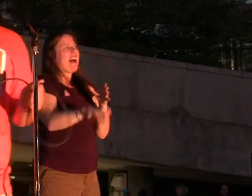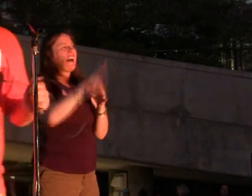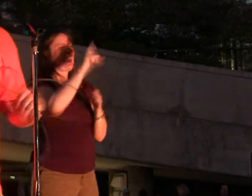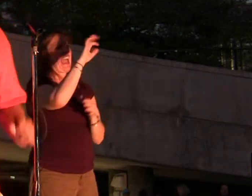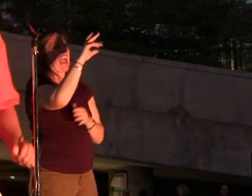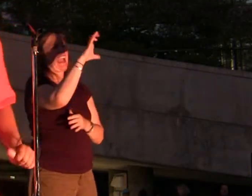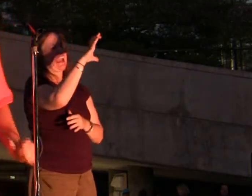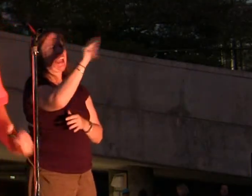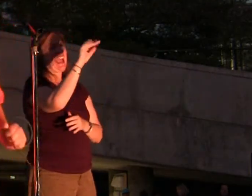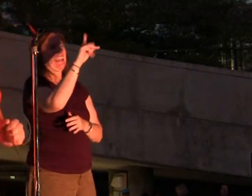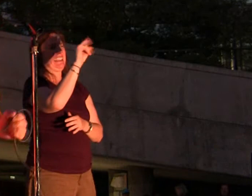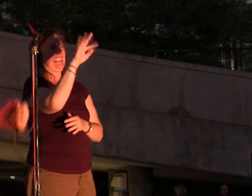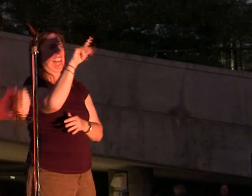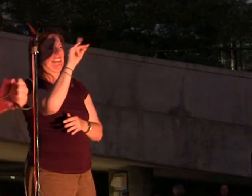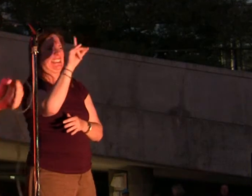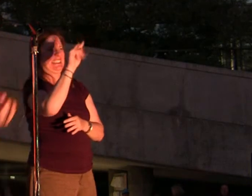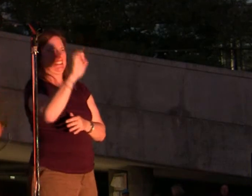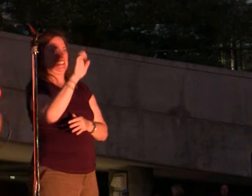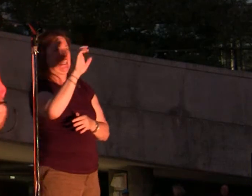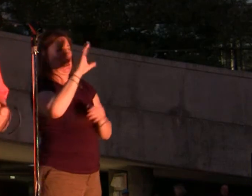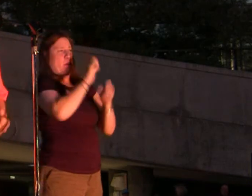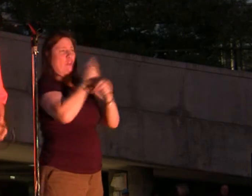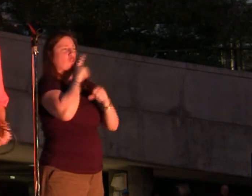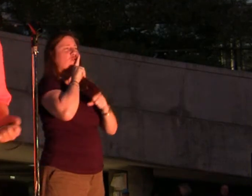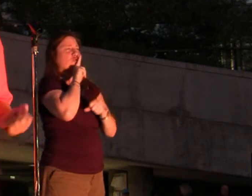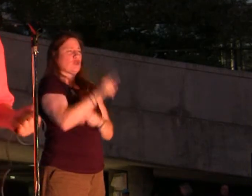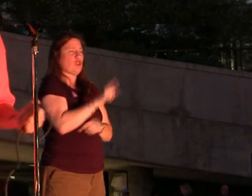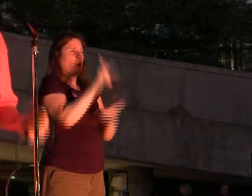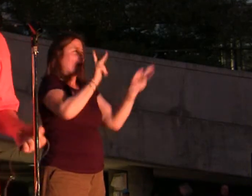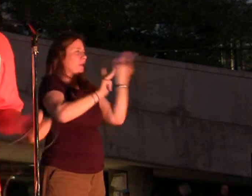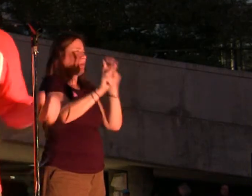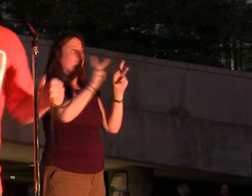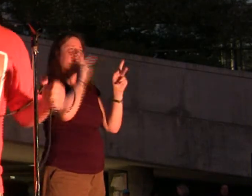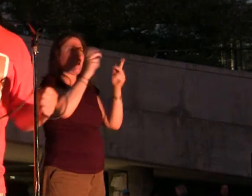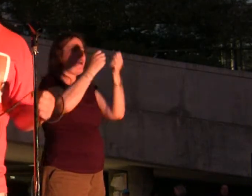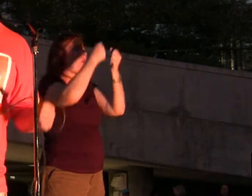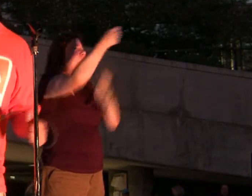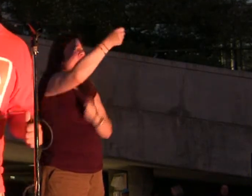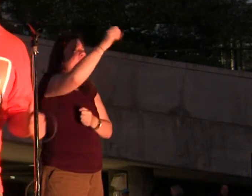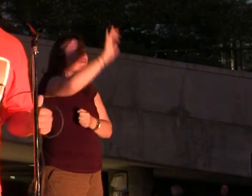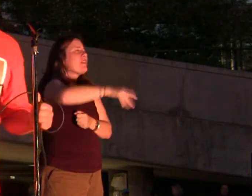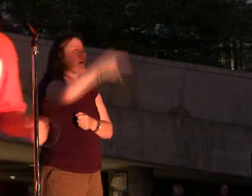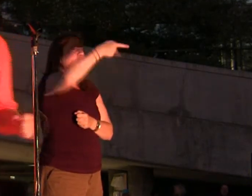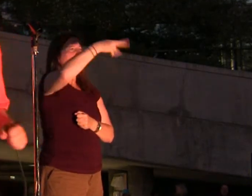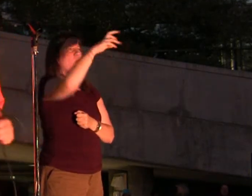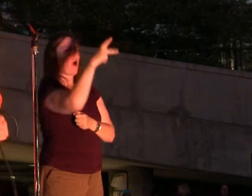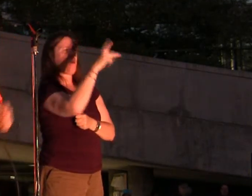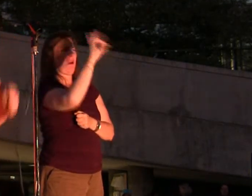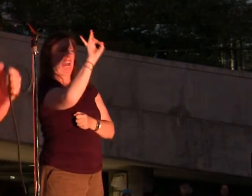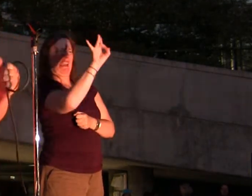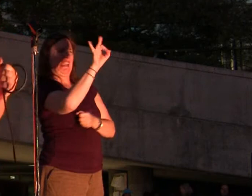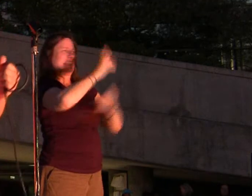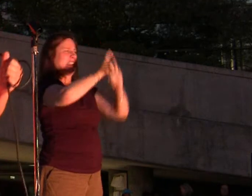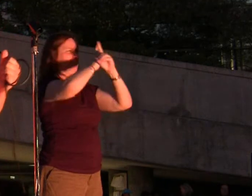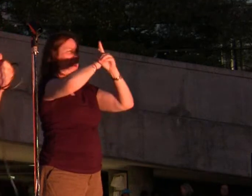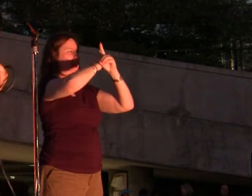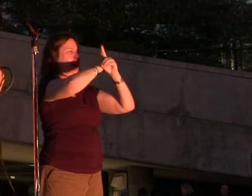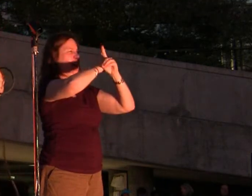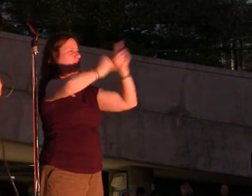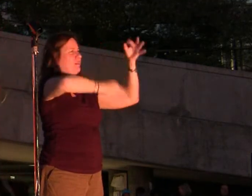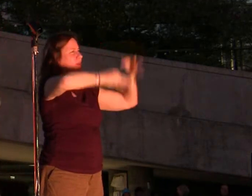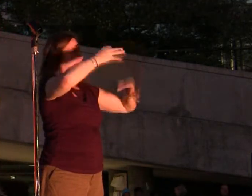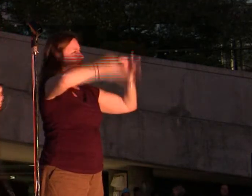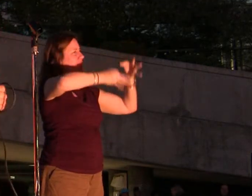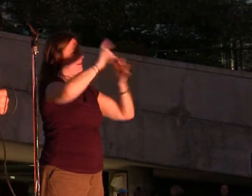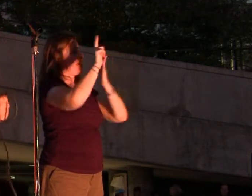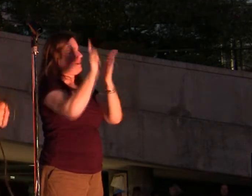make sure that these people will not uphold Prop 8, they will not defend it in a court of law. We have